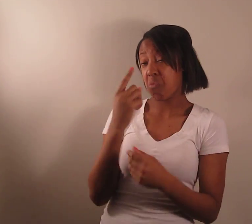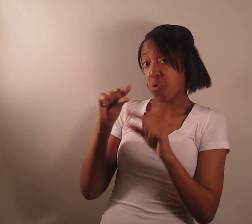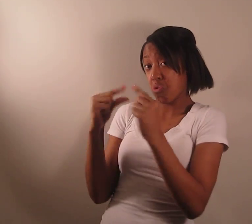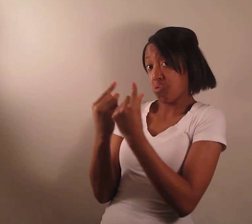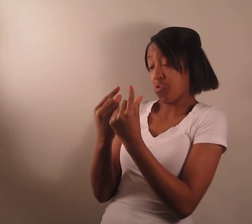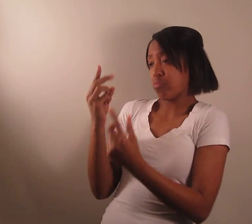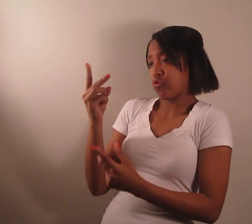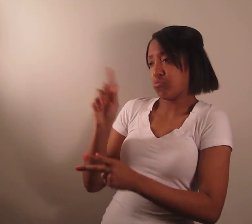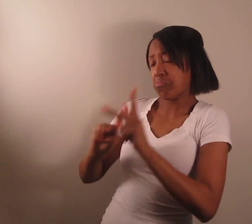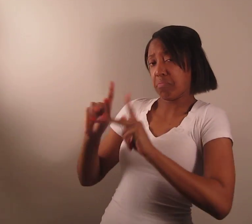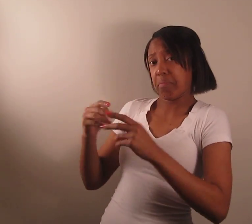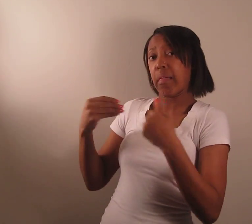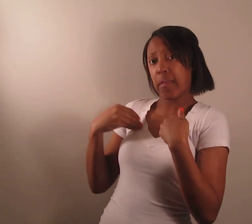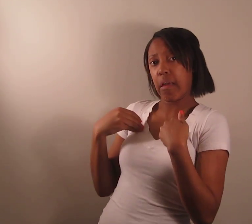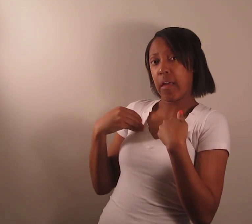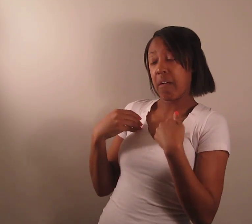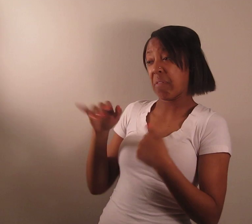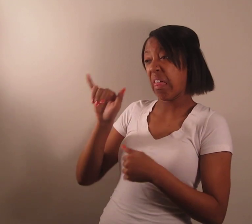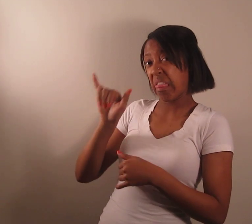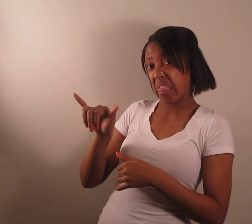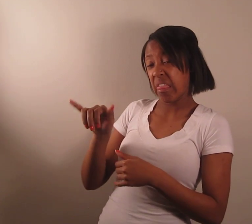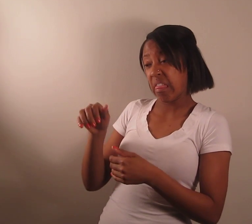group will have to do 4 cups,